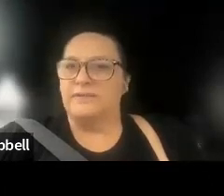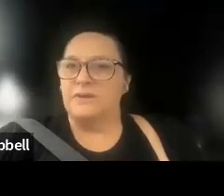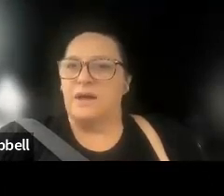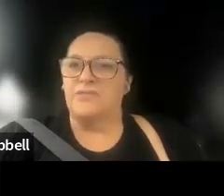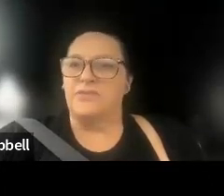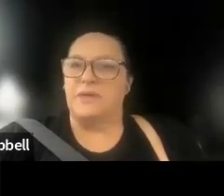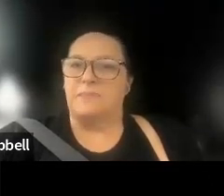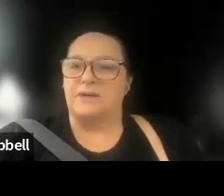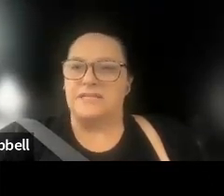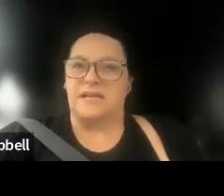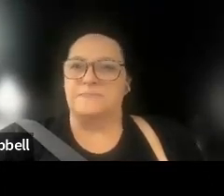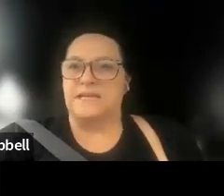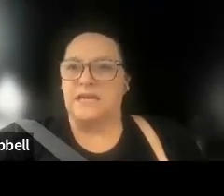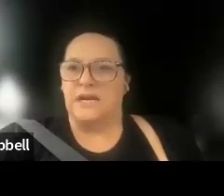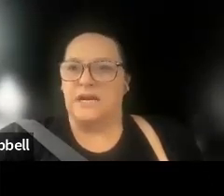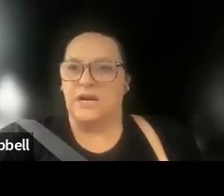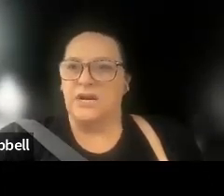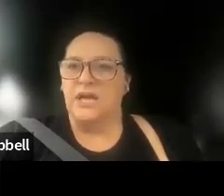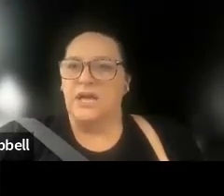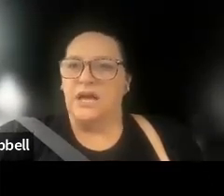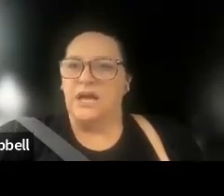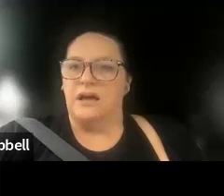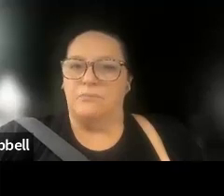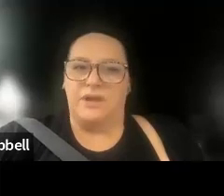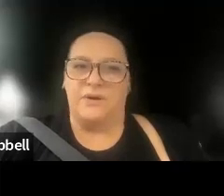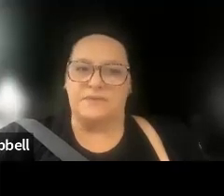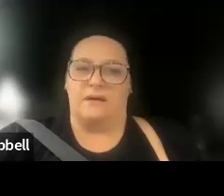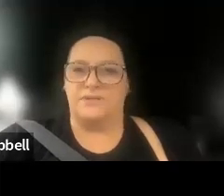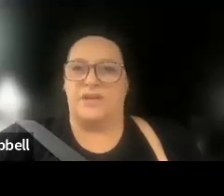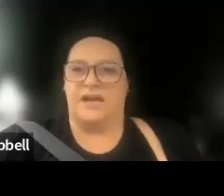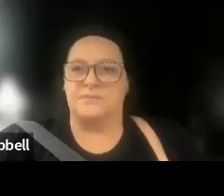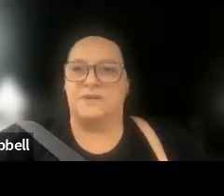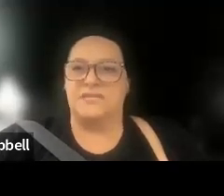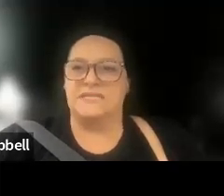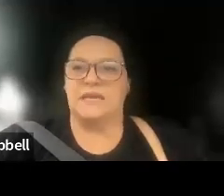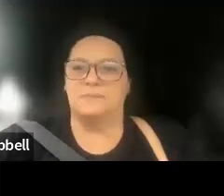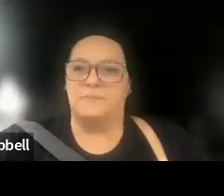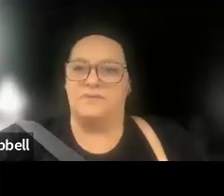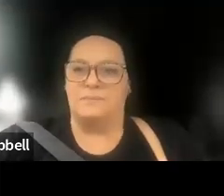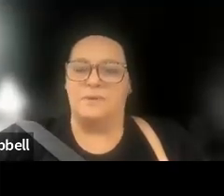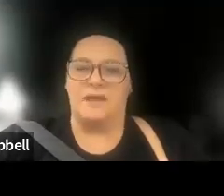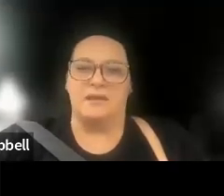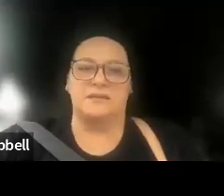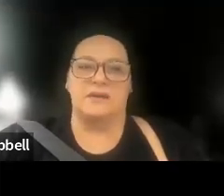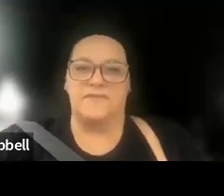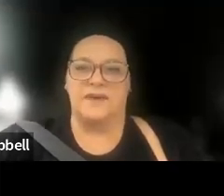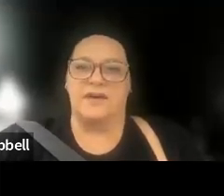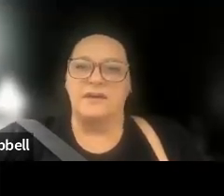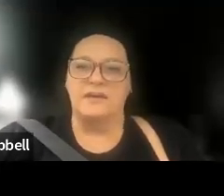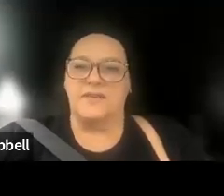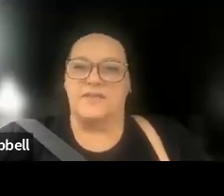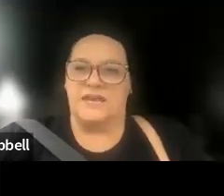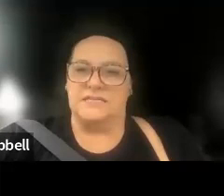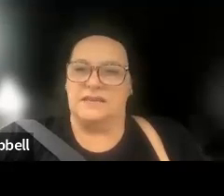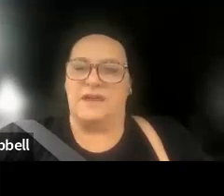not quite every month, but about 10 times a year. We host Capitol chats. We usually skip November because of